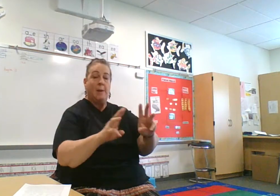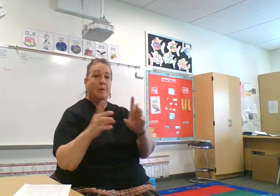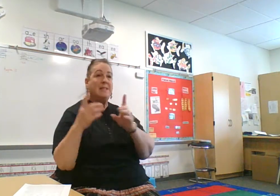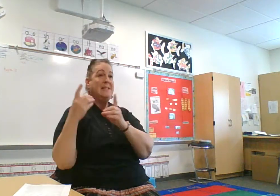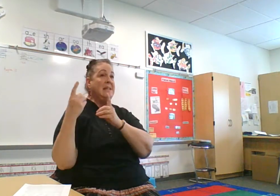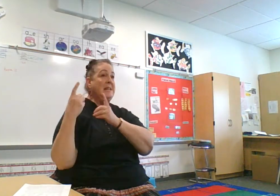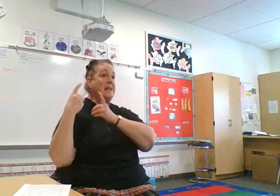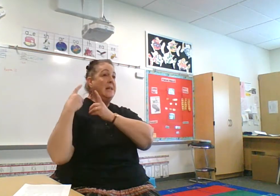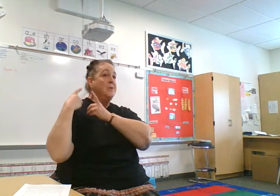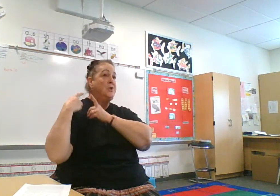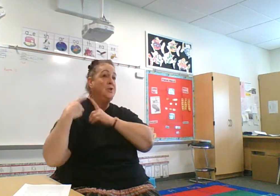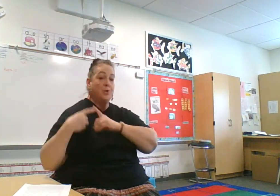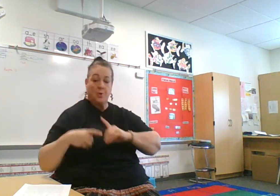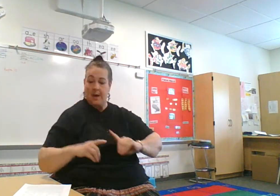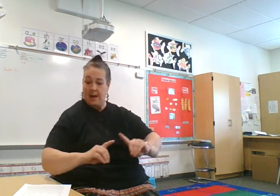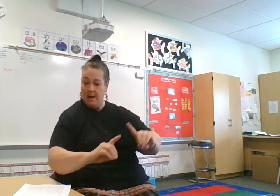with D is during.